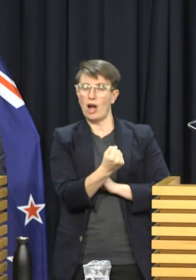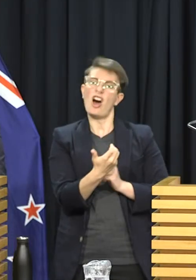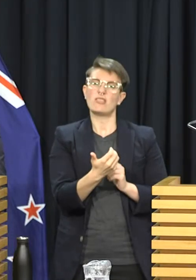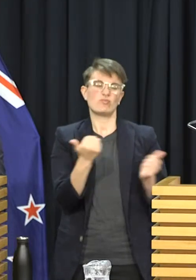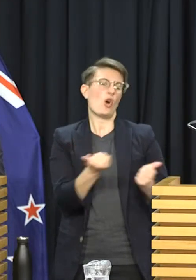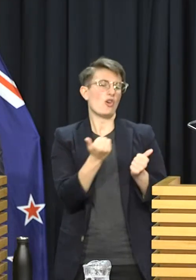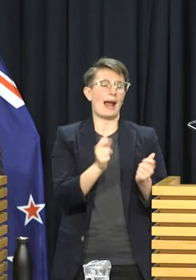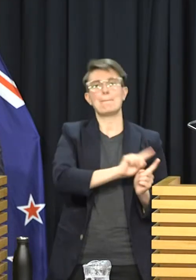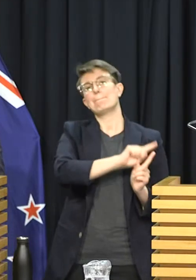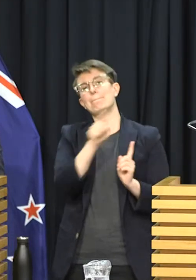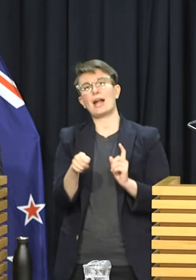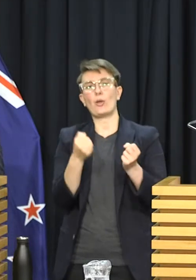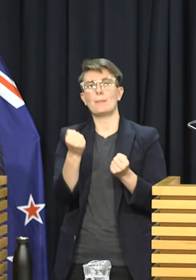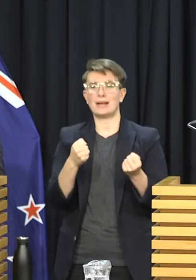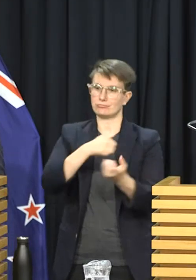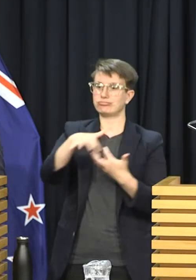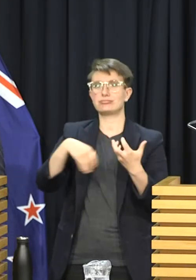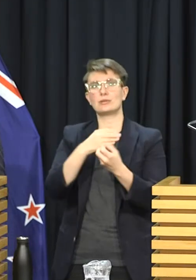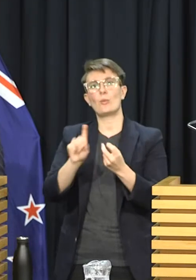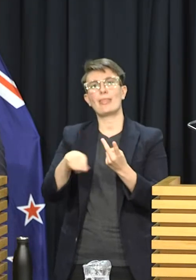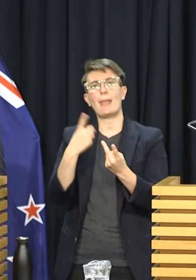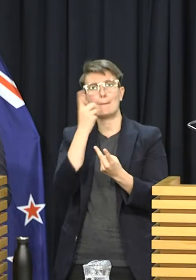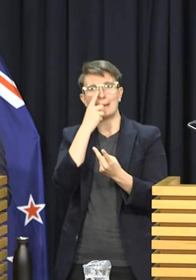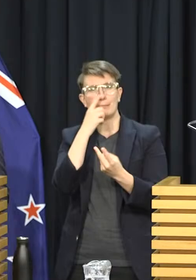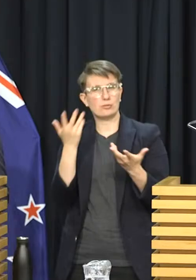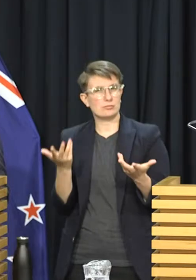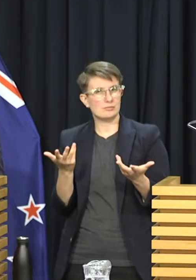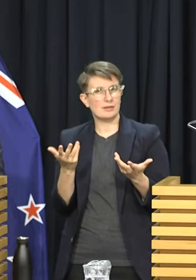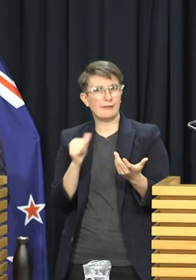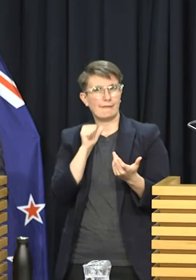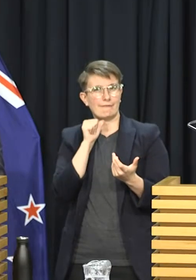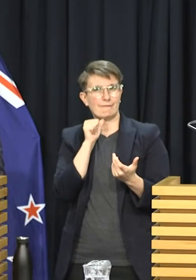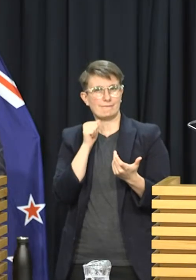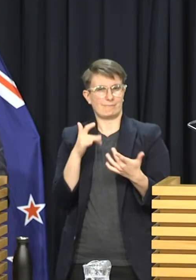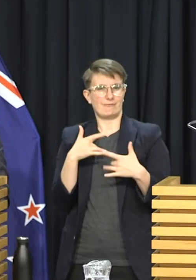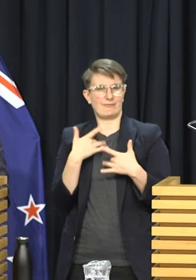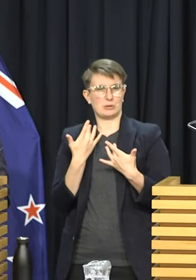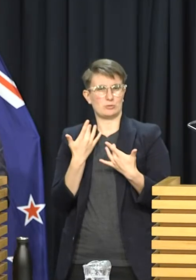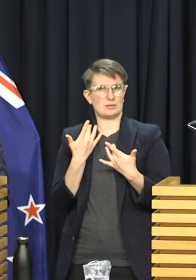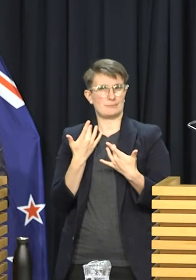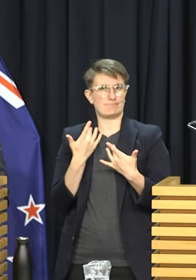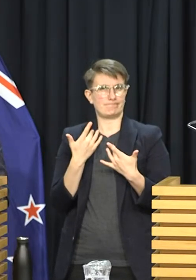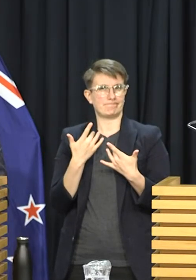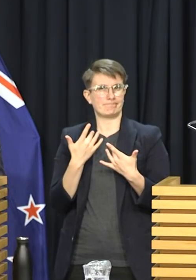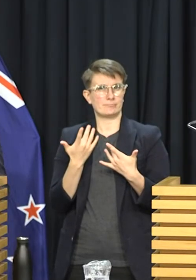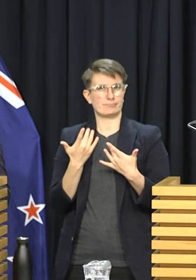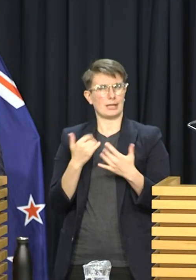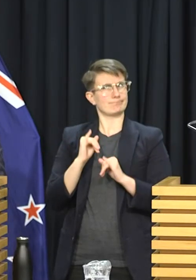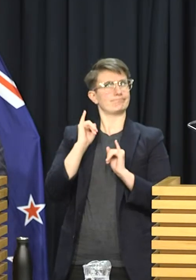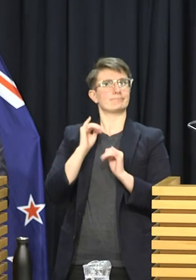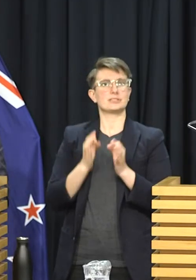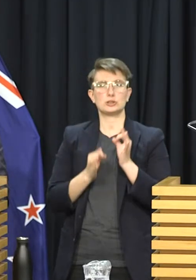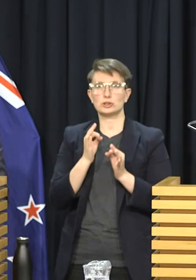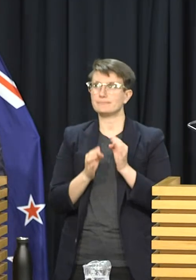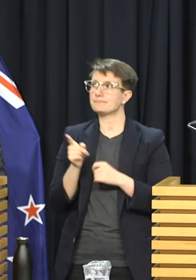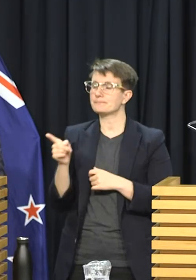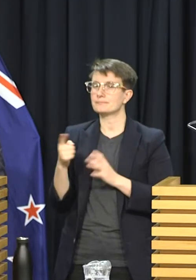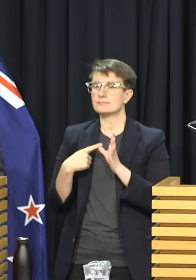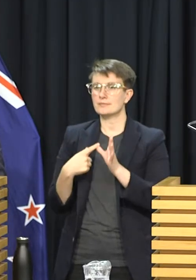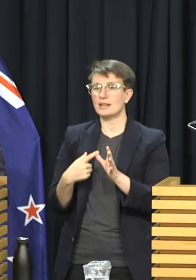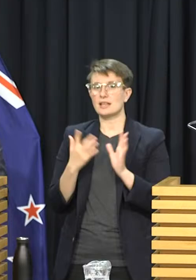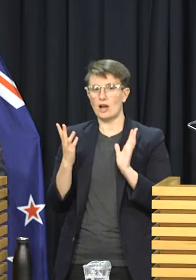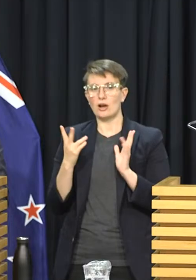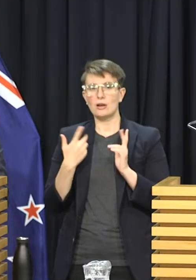any incident like this. Once I've had that full report, I'll certainly share any lessons that have come out of that publicly, but I just need to give